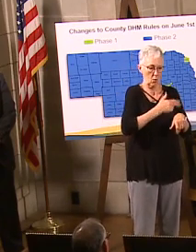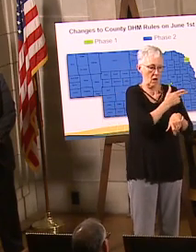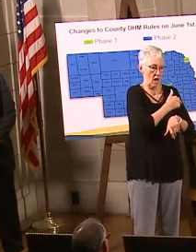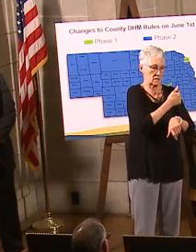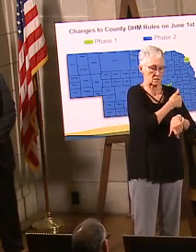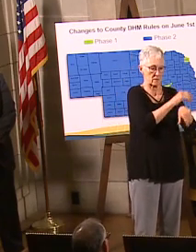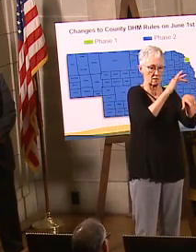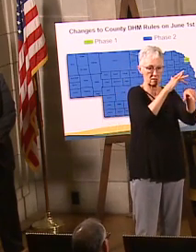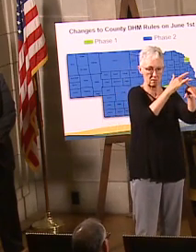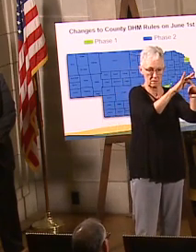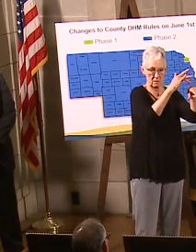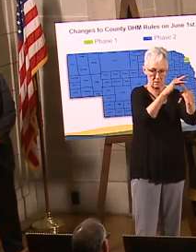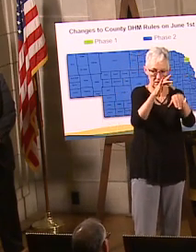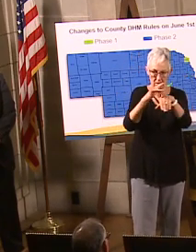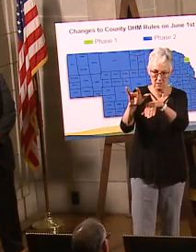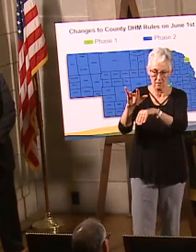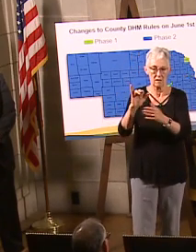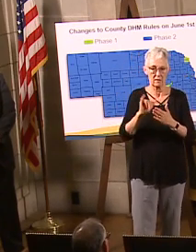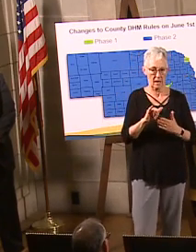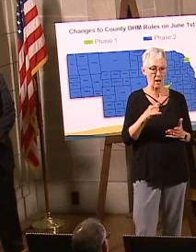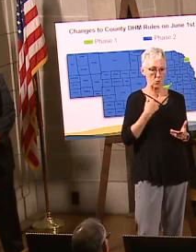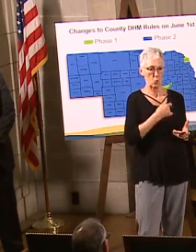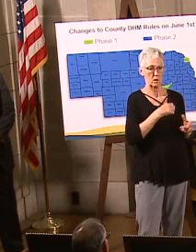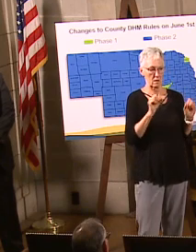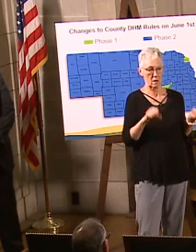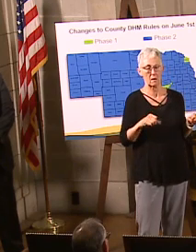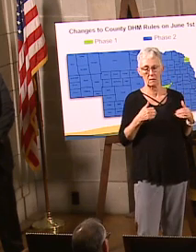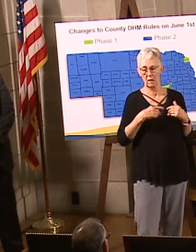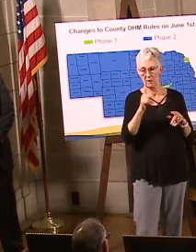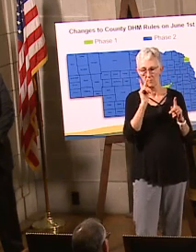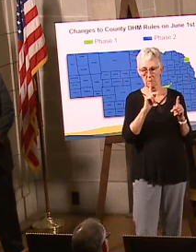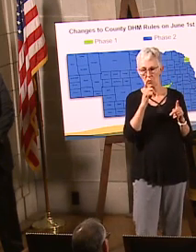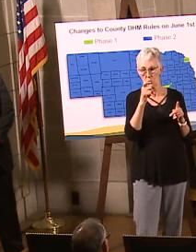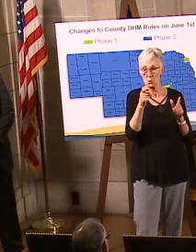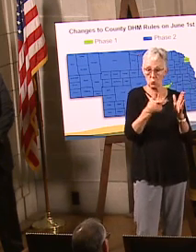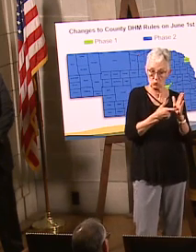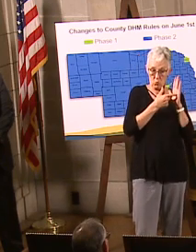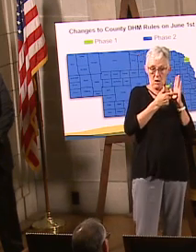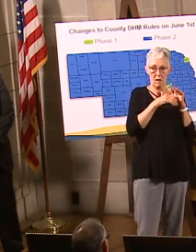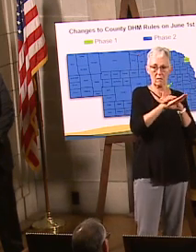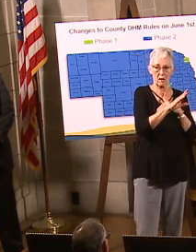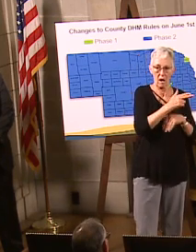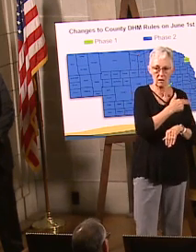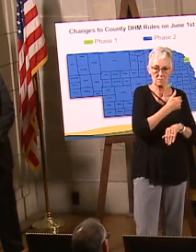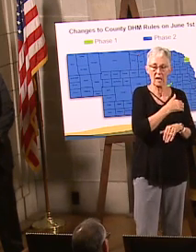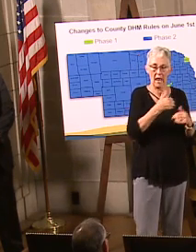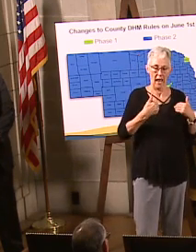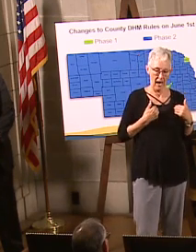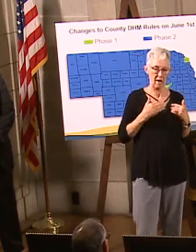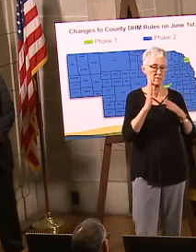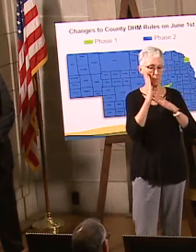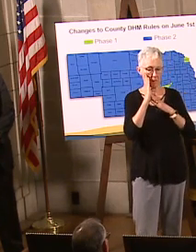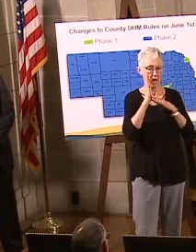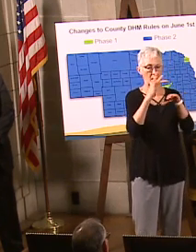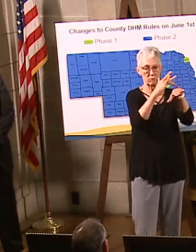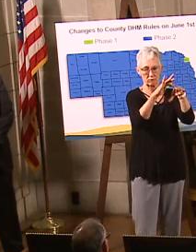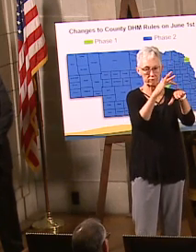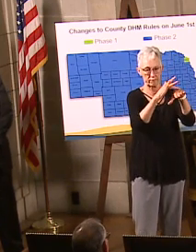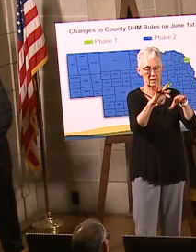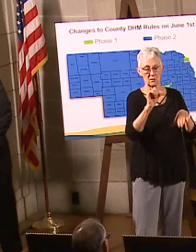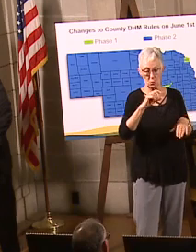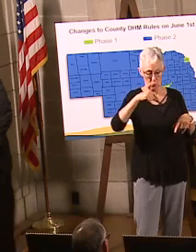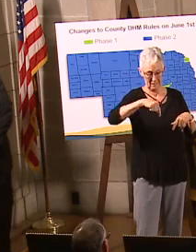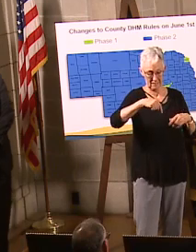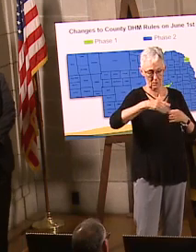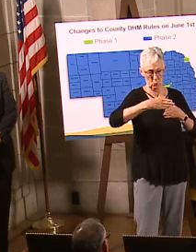need your continued help, especially as we go into this Memorial Day weekend, to continue to respect the 10-person rule, to continue to do all the good